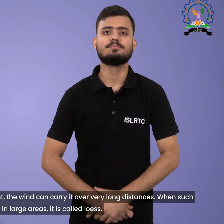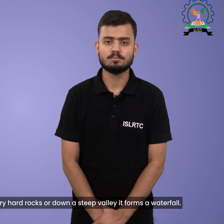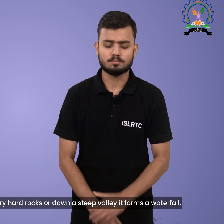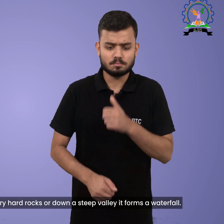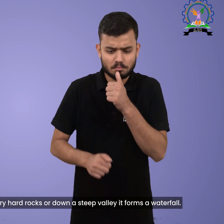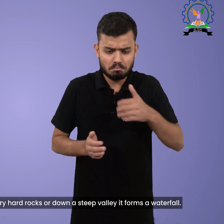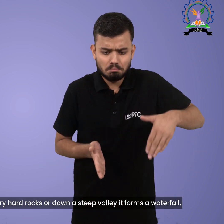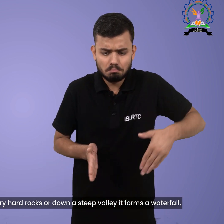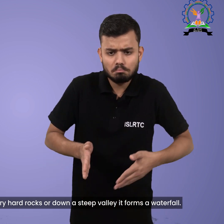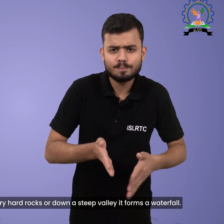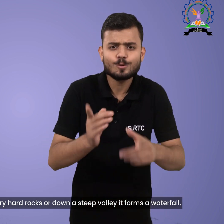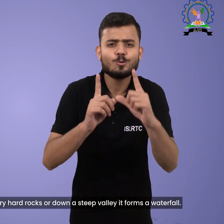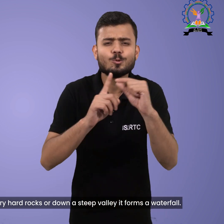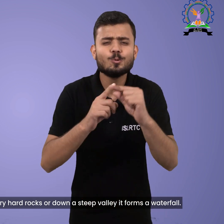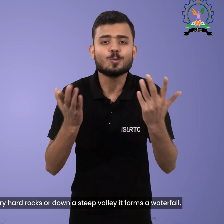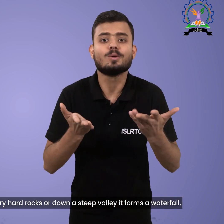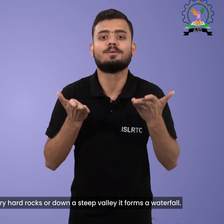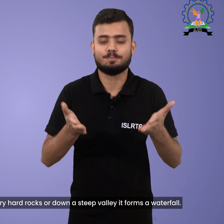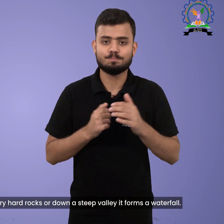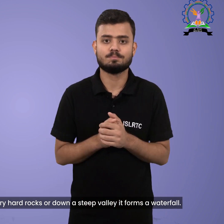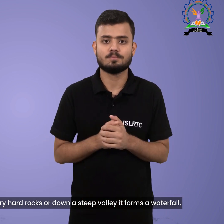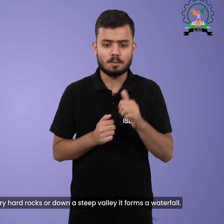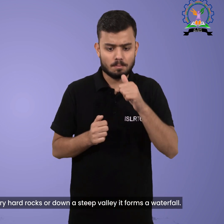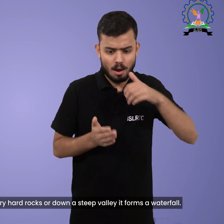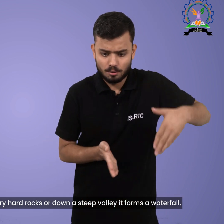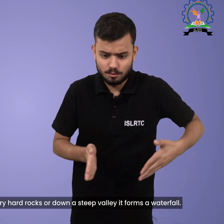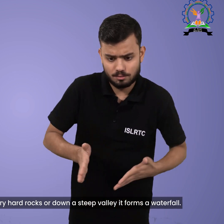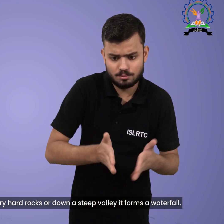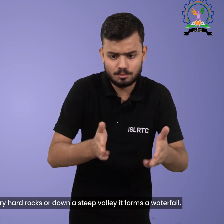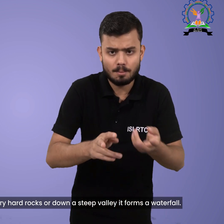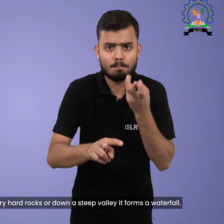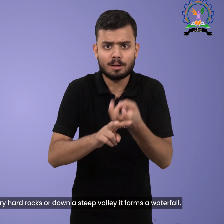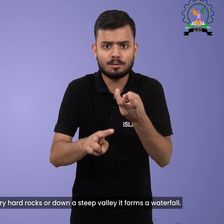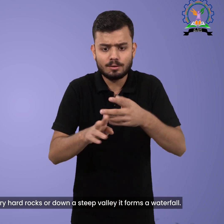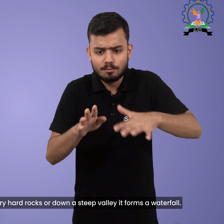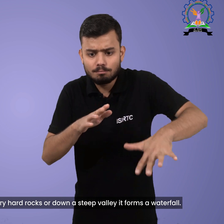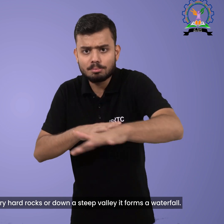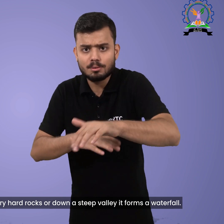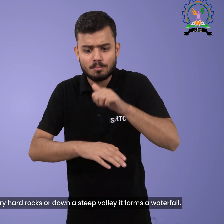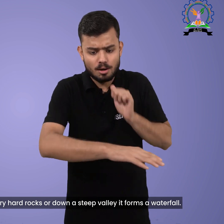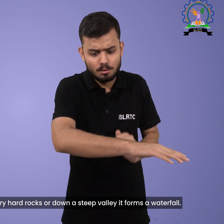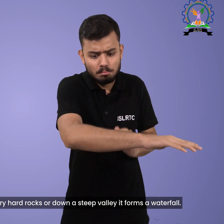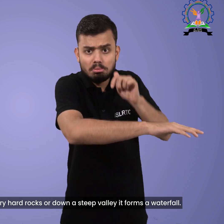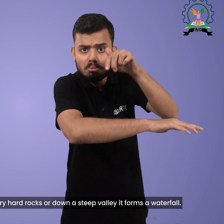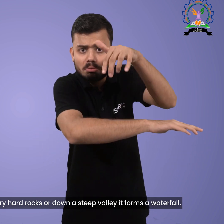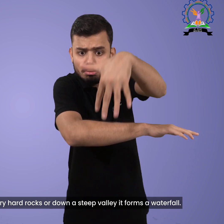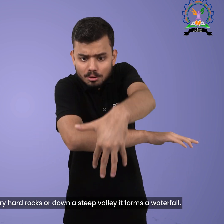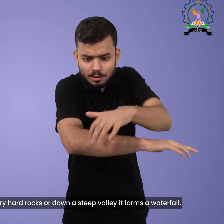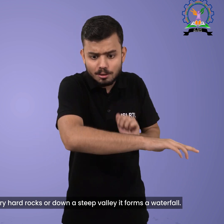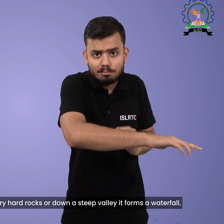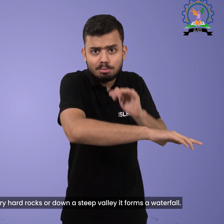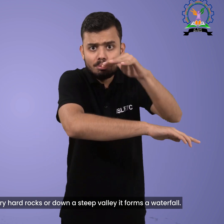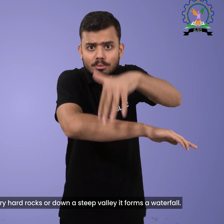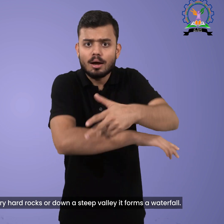When a river falls at a steep angle over very hard rocks or down a steep valley, it forms a waterfall.